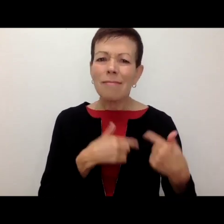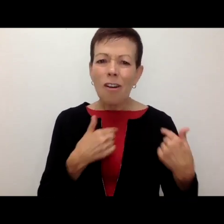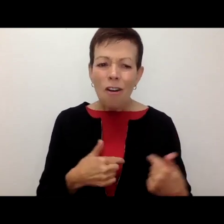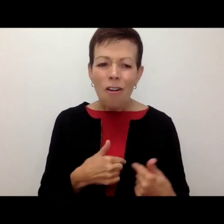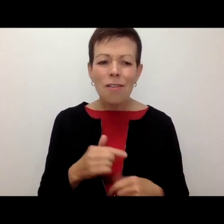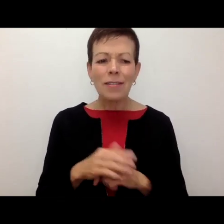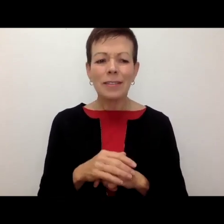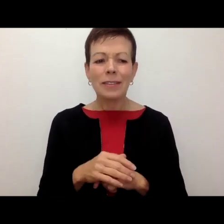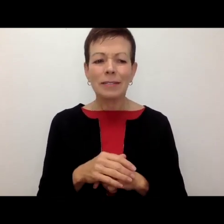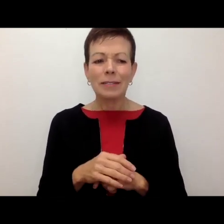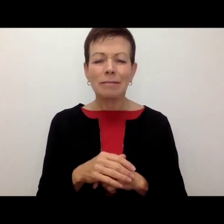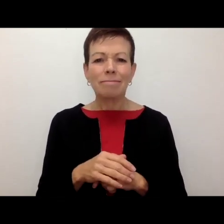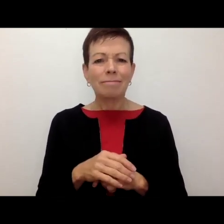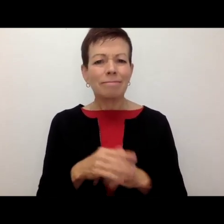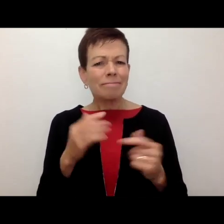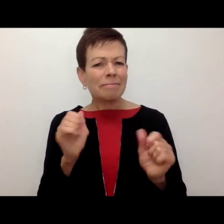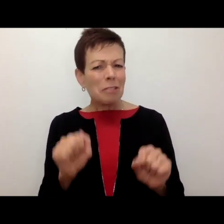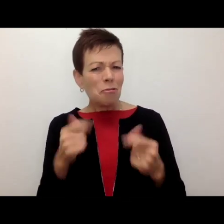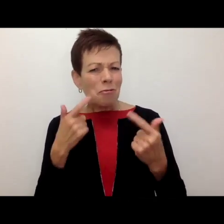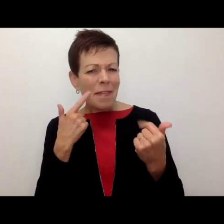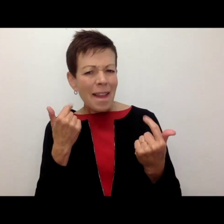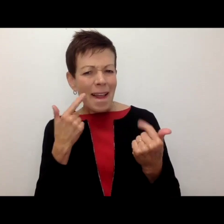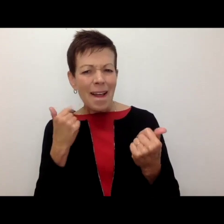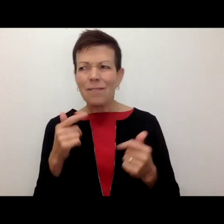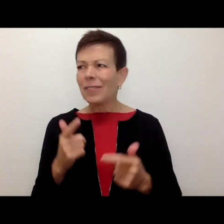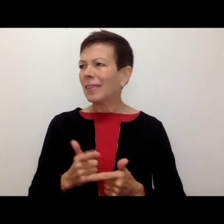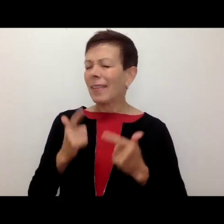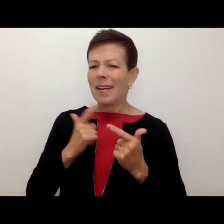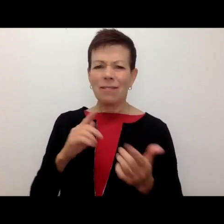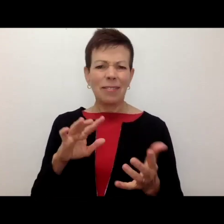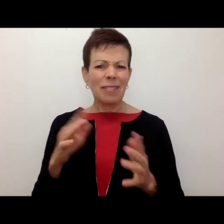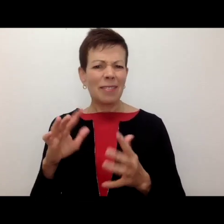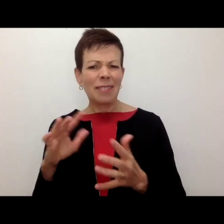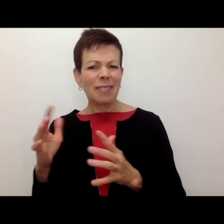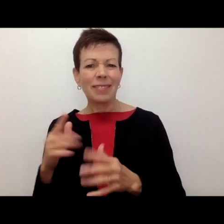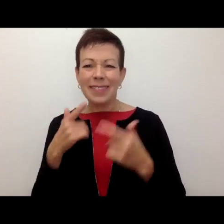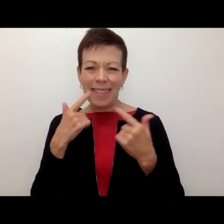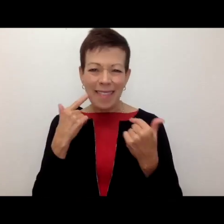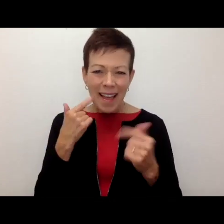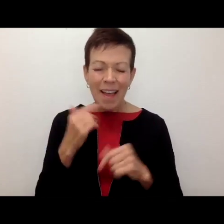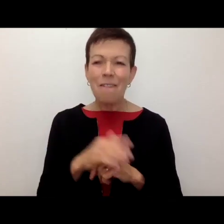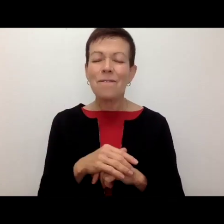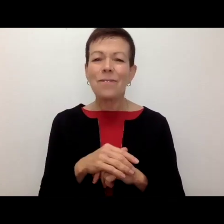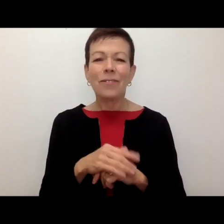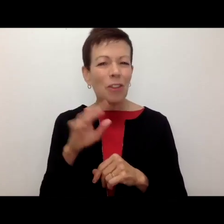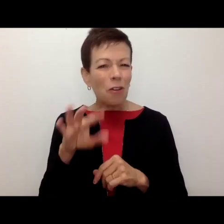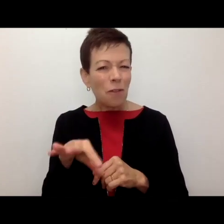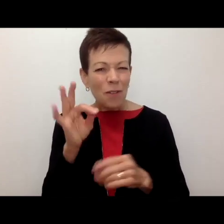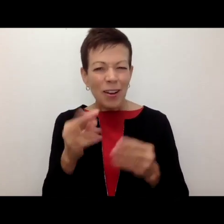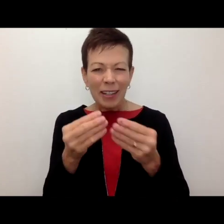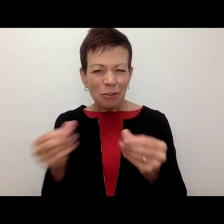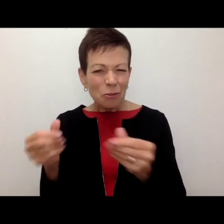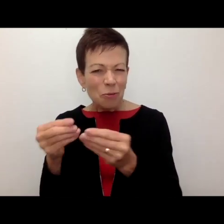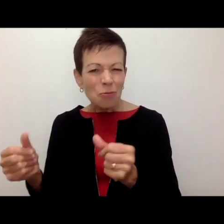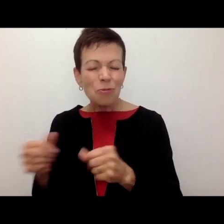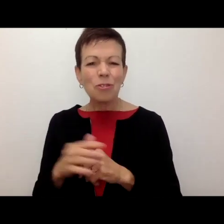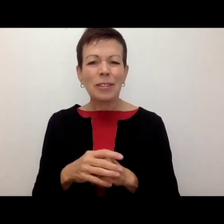kindness, his big heart, his ability to laugh when life went slightly sideways, his ability to find